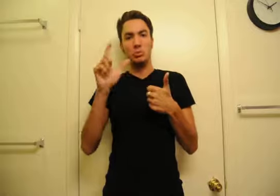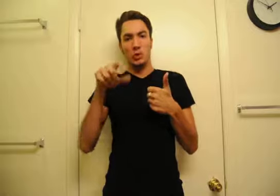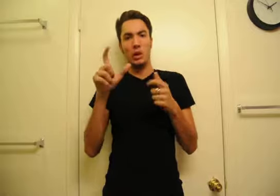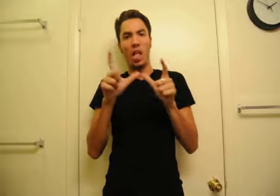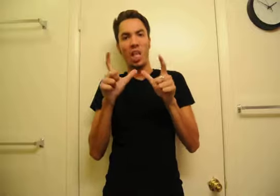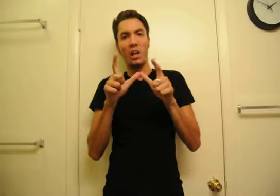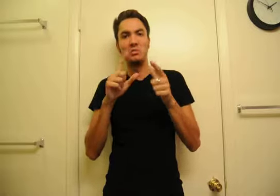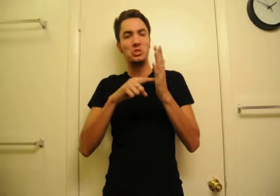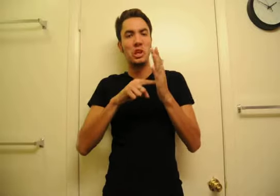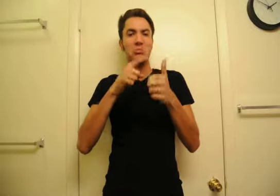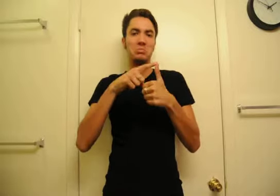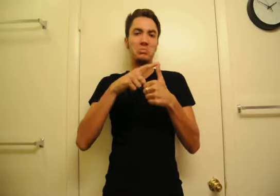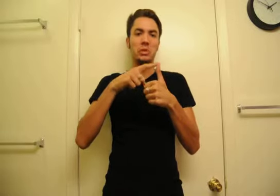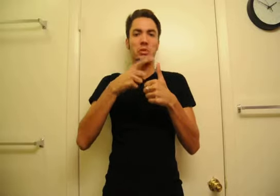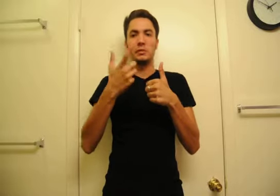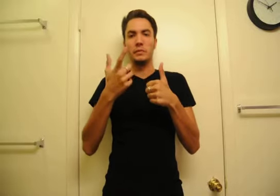getting married. There's a certain...